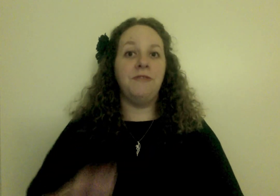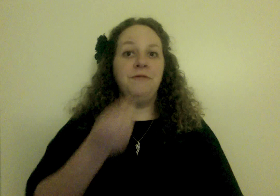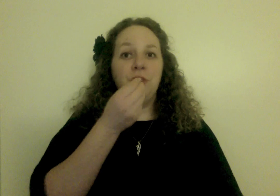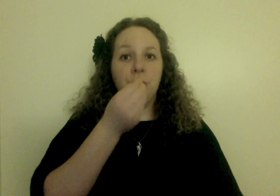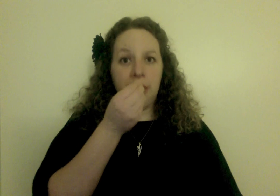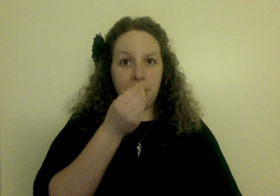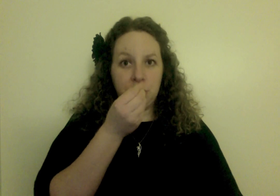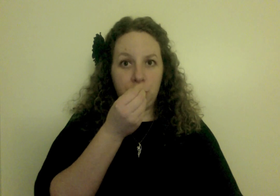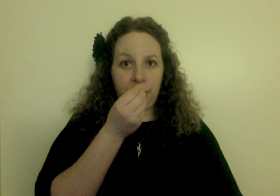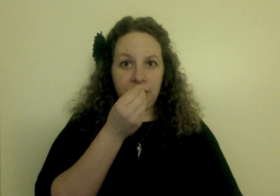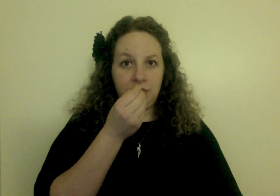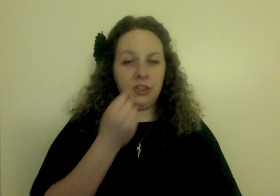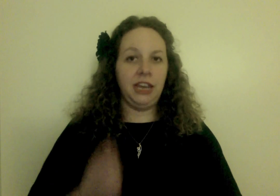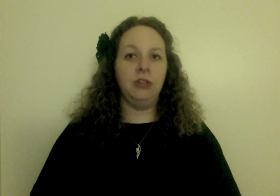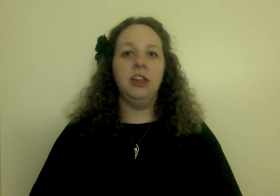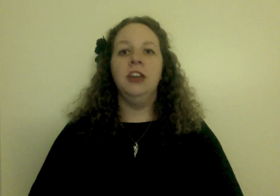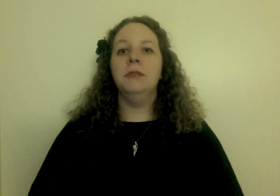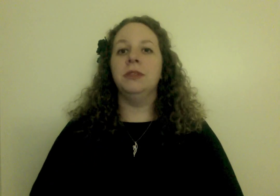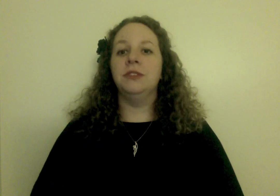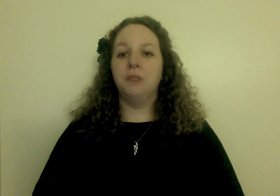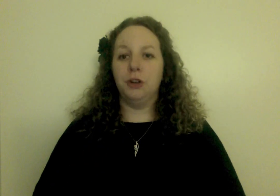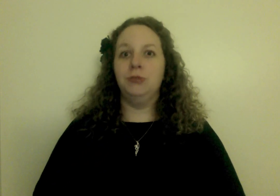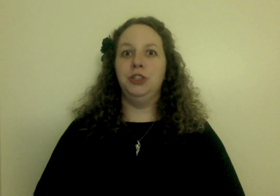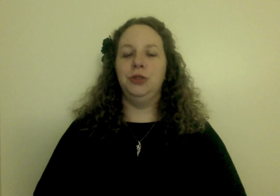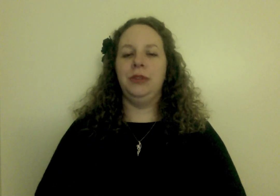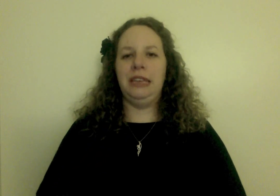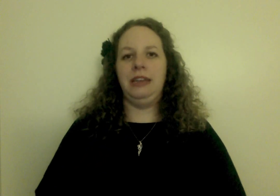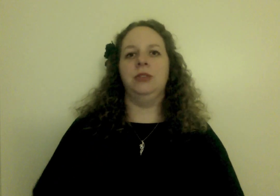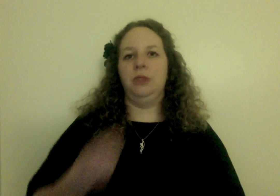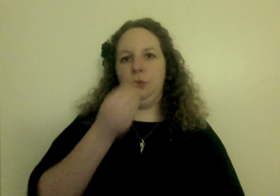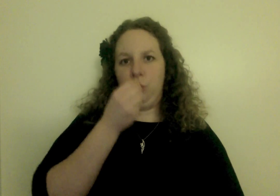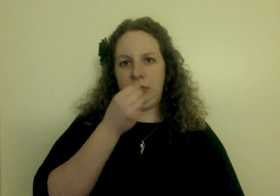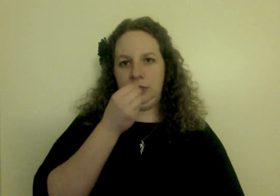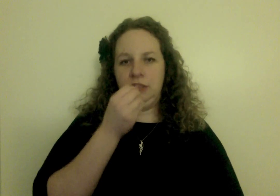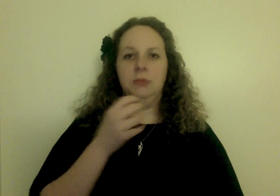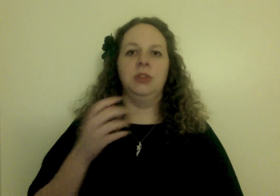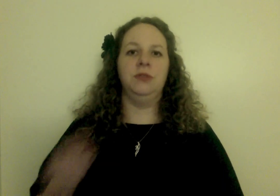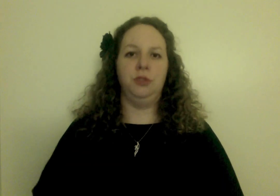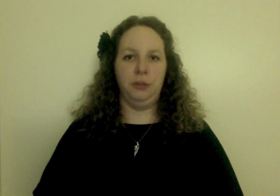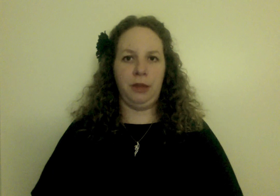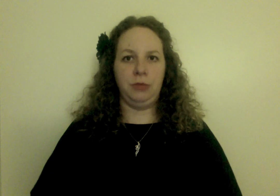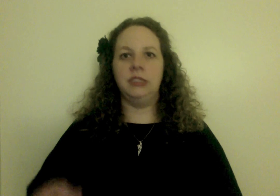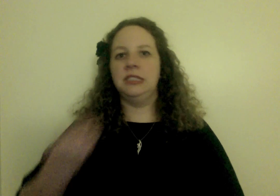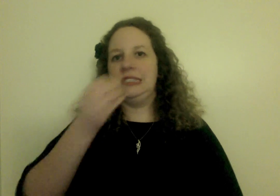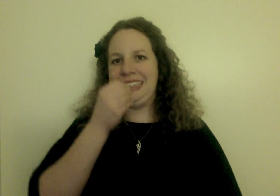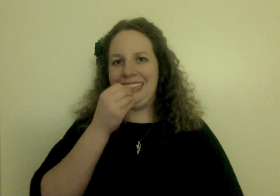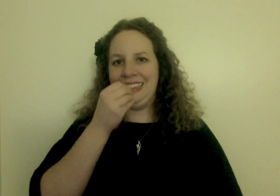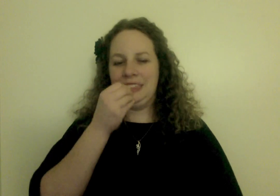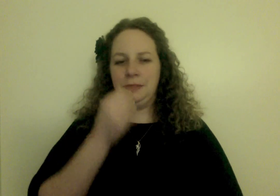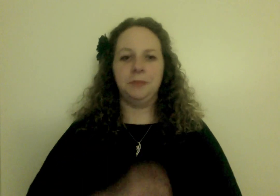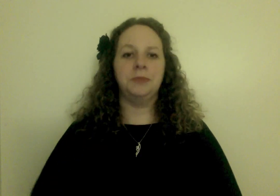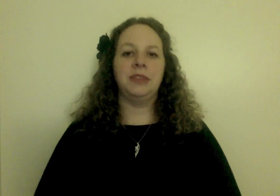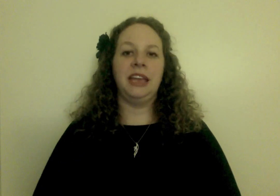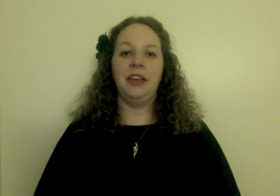food taps twice for the noun, but the verb to eat is only once. To put the food in your mouth once. To eat. Okay.